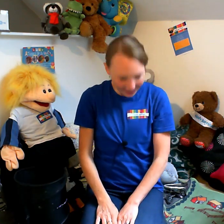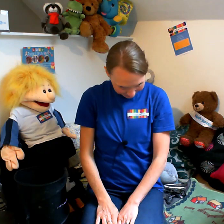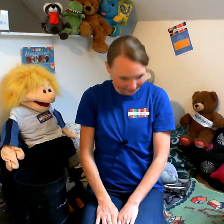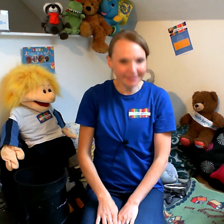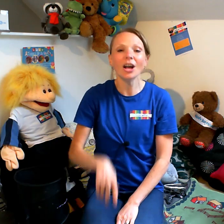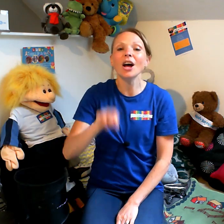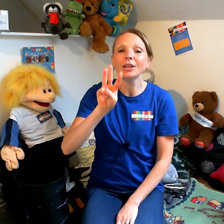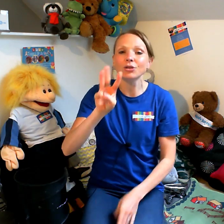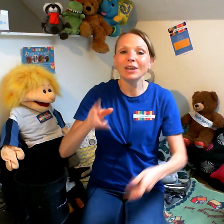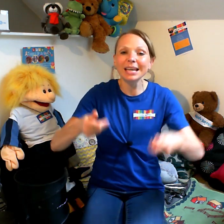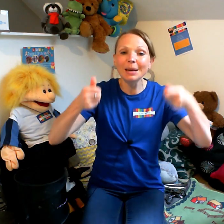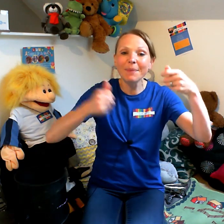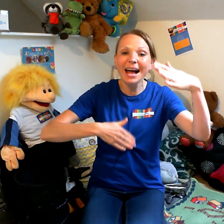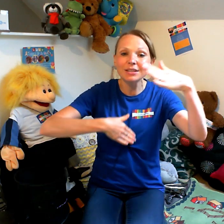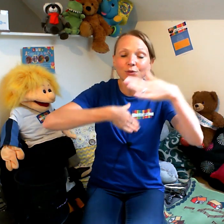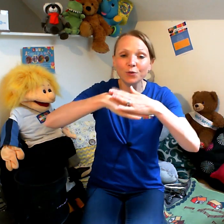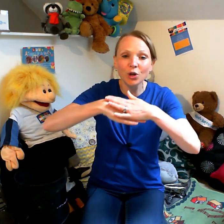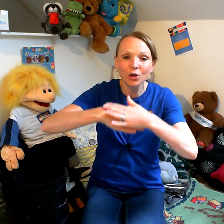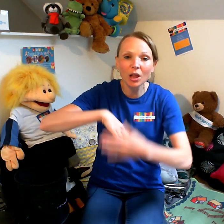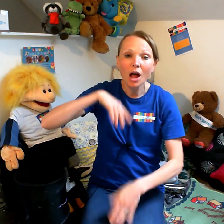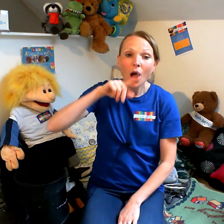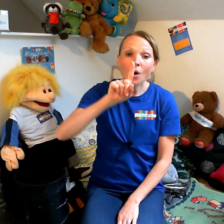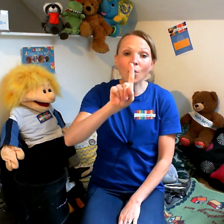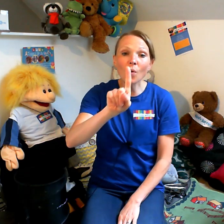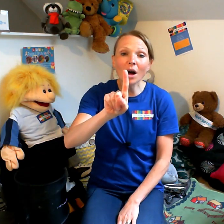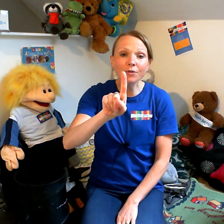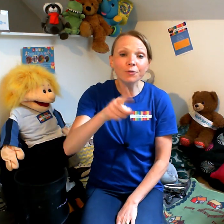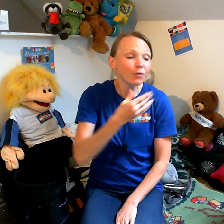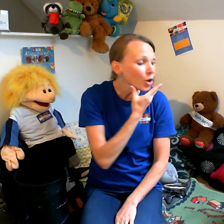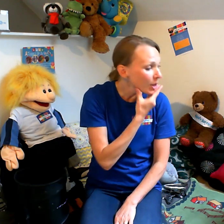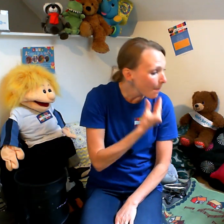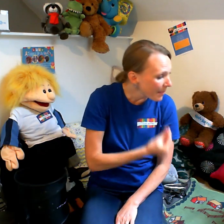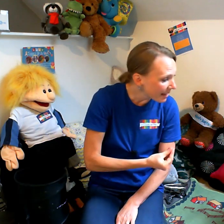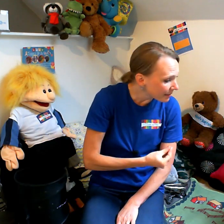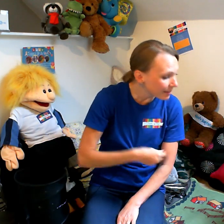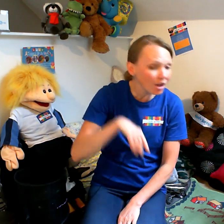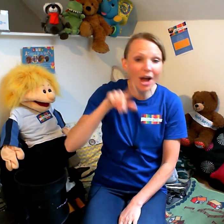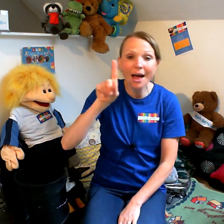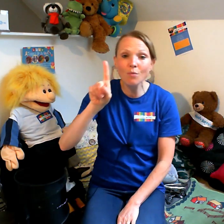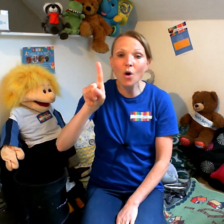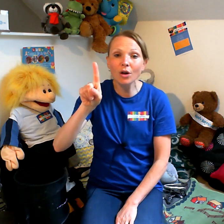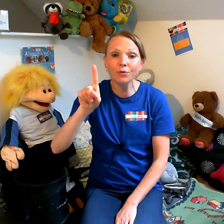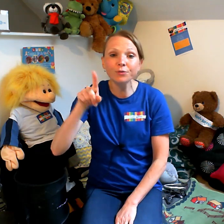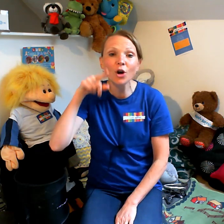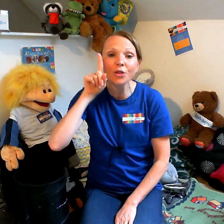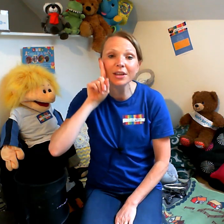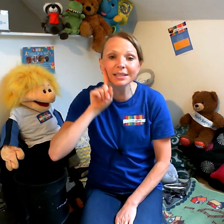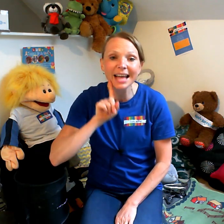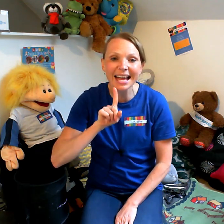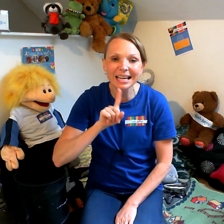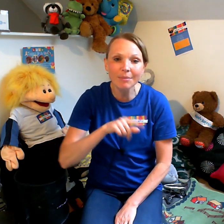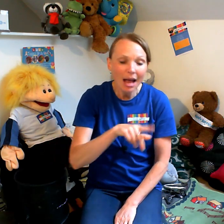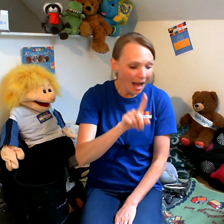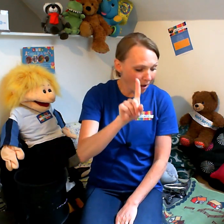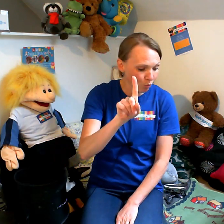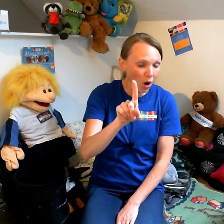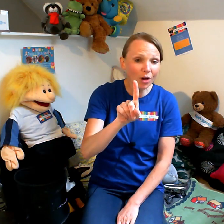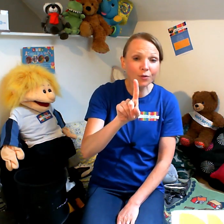Yes, sir, three bags full. One for the master and one for the dame and one for